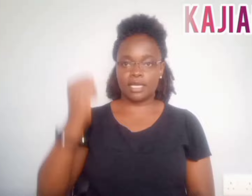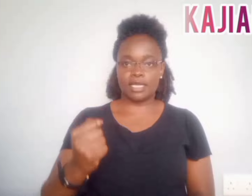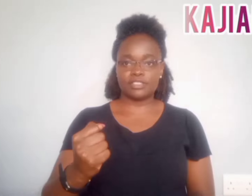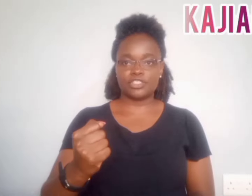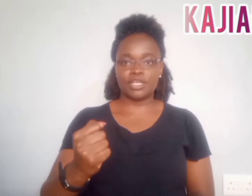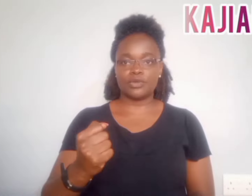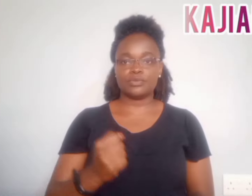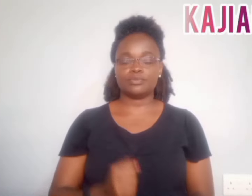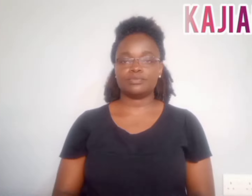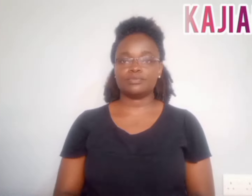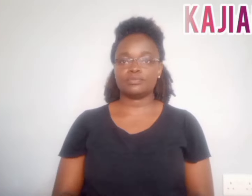Kajiado.